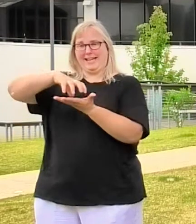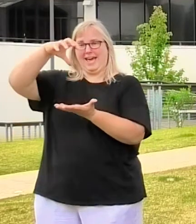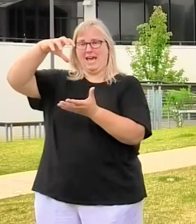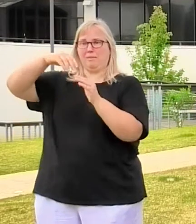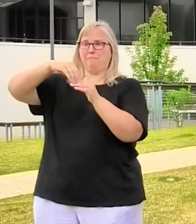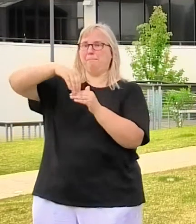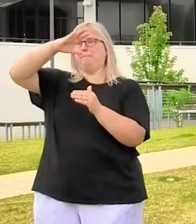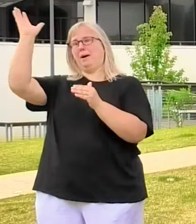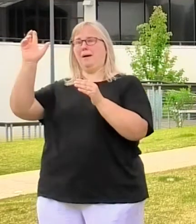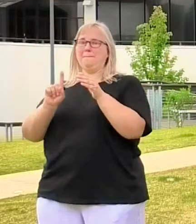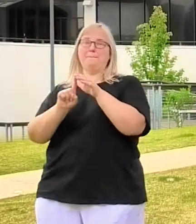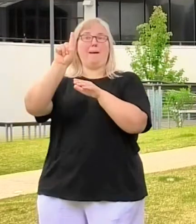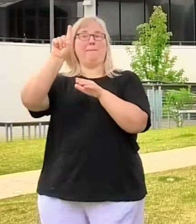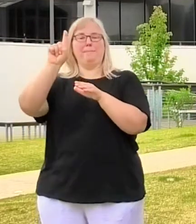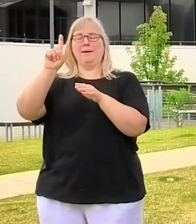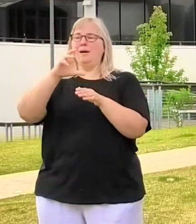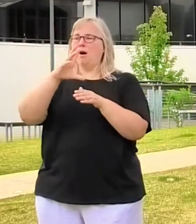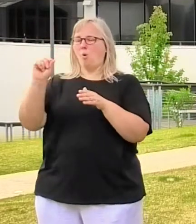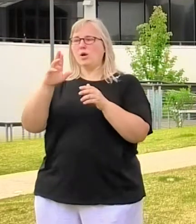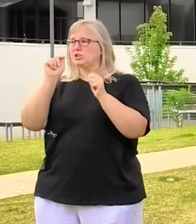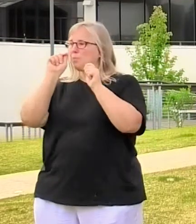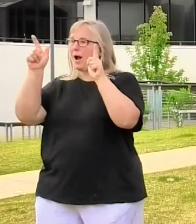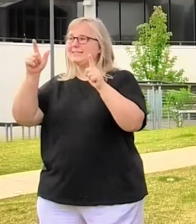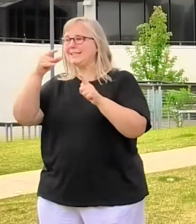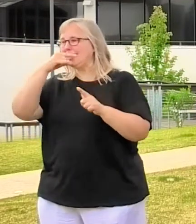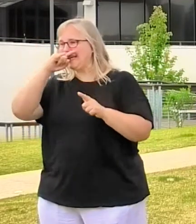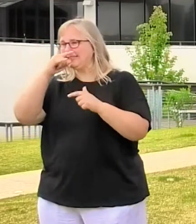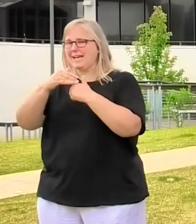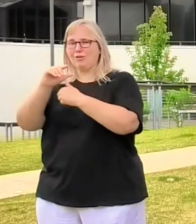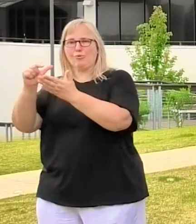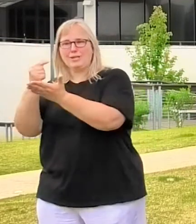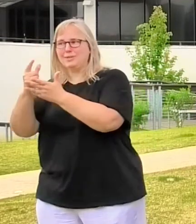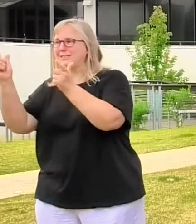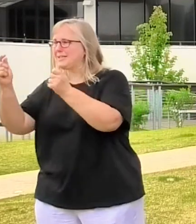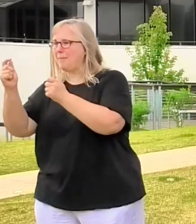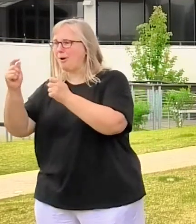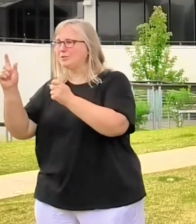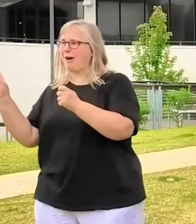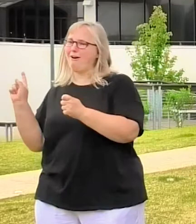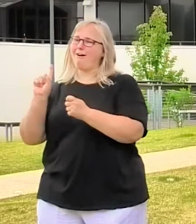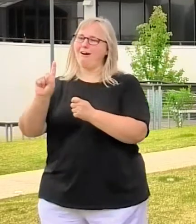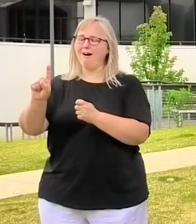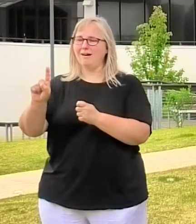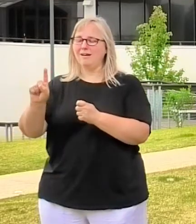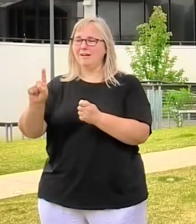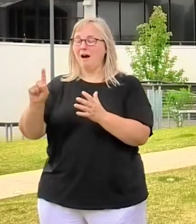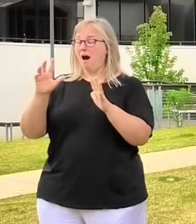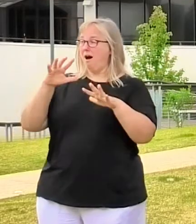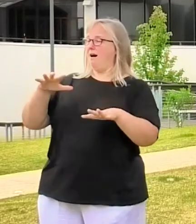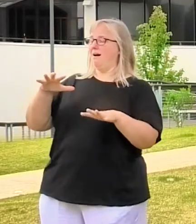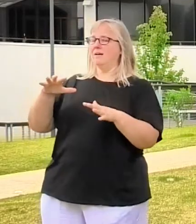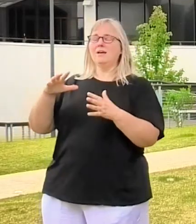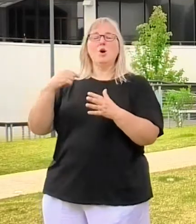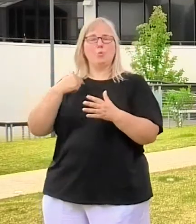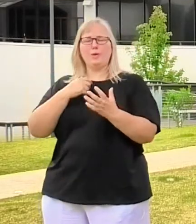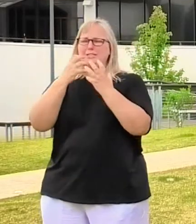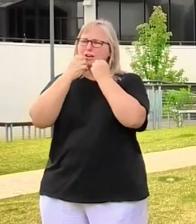at graduations. You know, we cherish those memories, but for some,